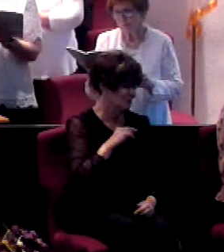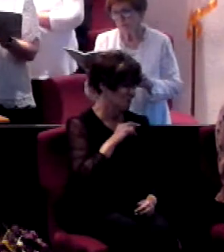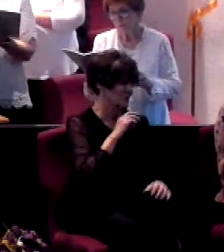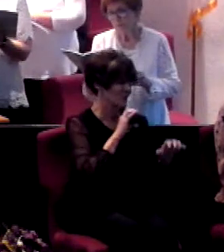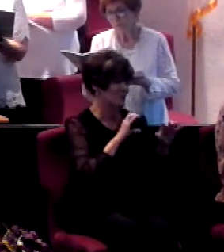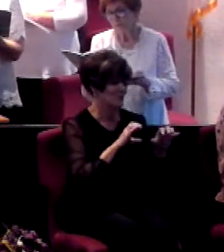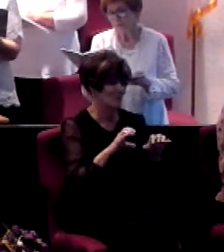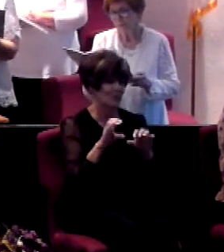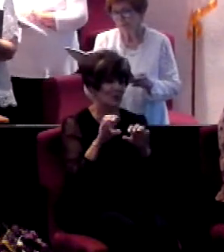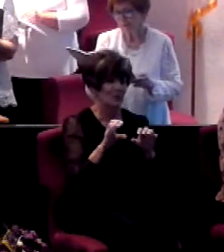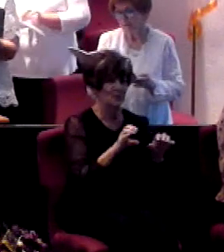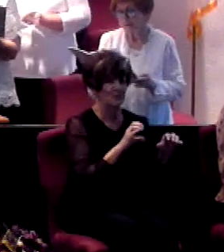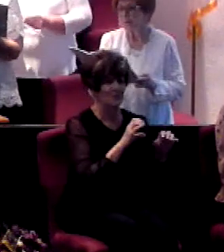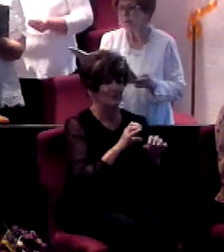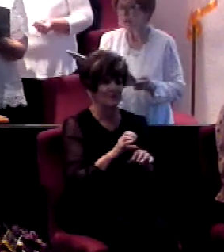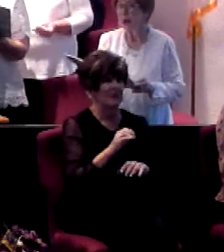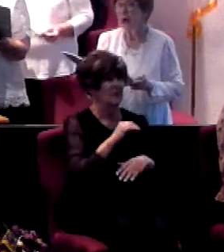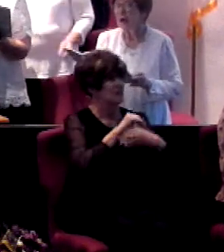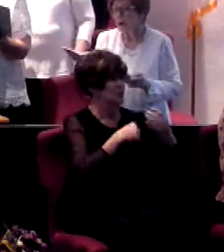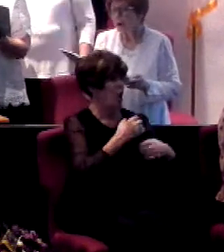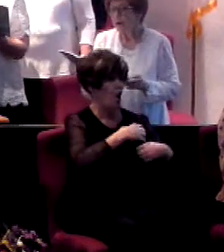Is all creation groaning?